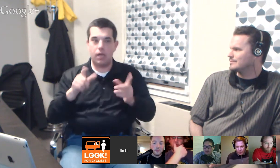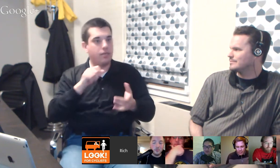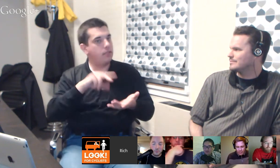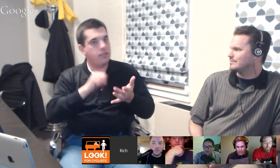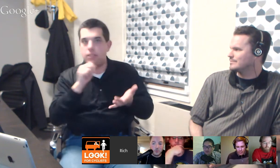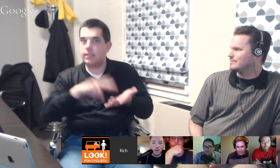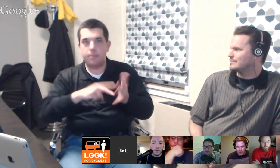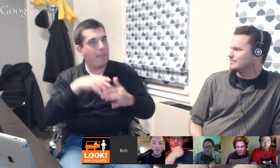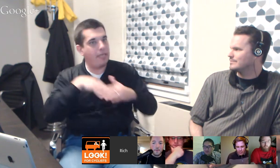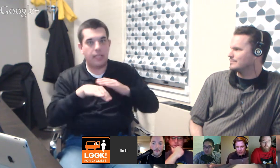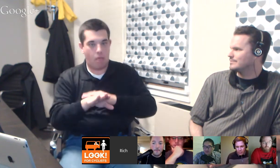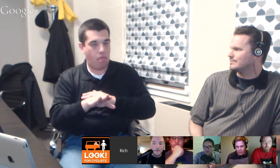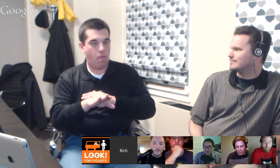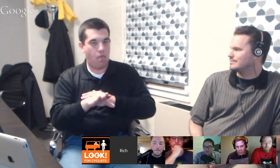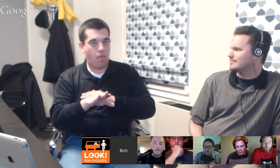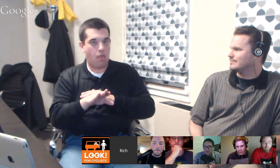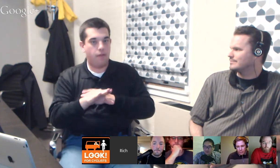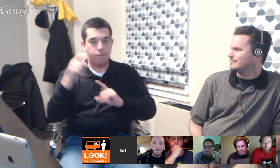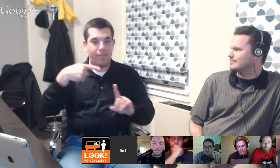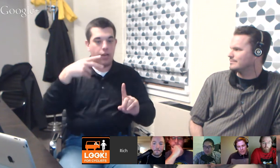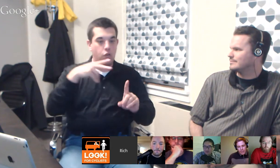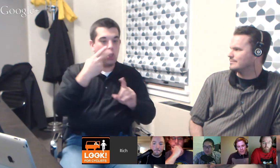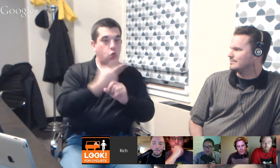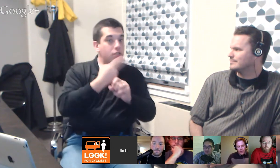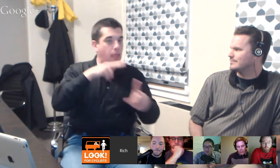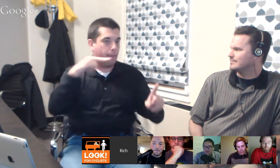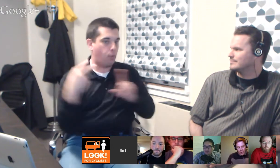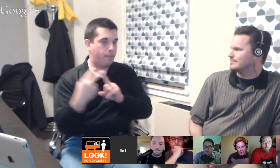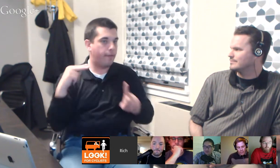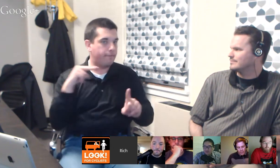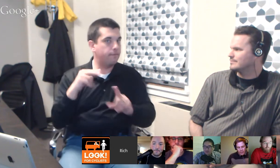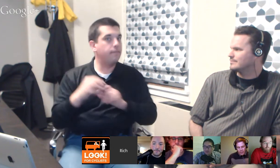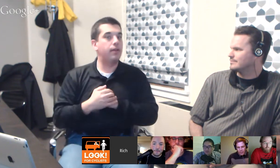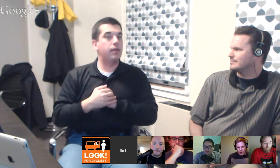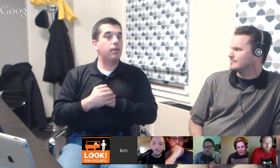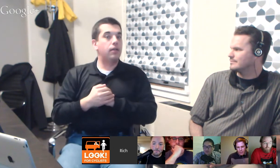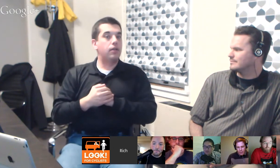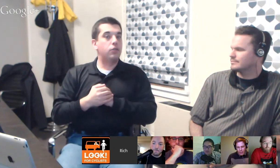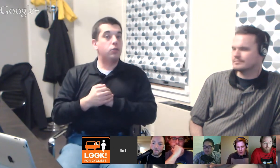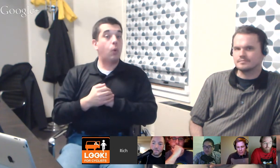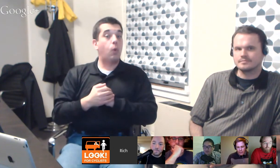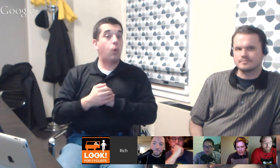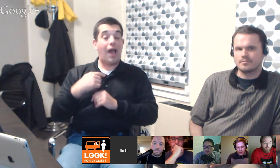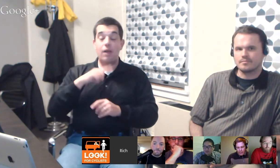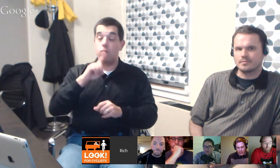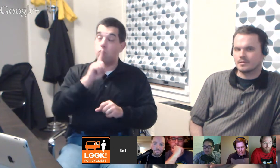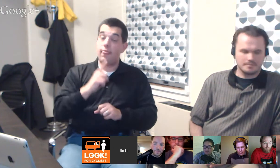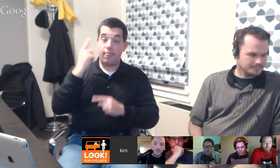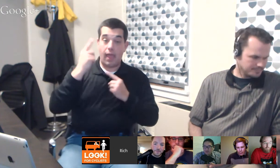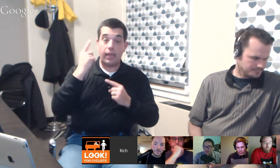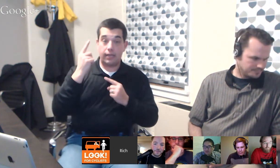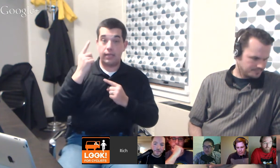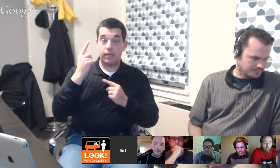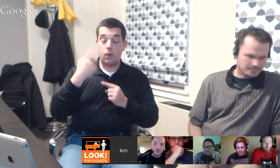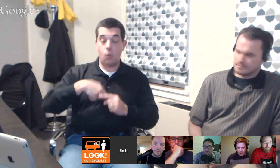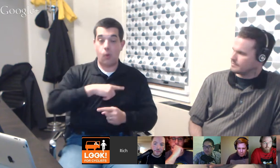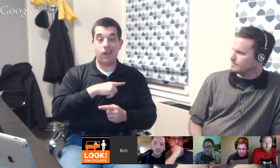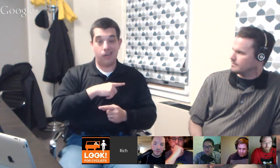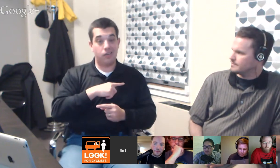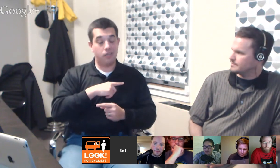accessible from a usability point of view. And so, I really think that we're often